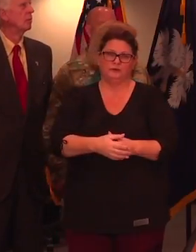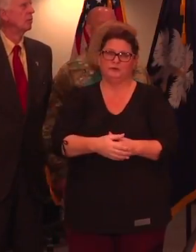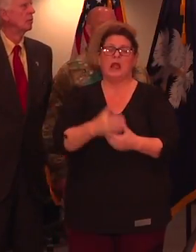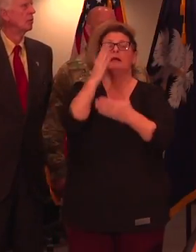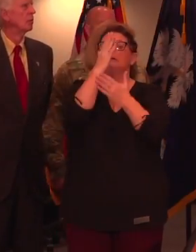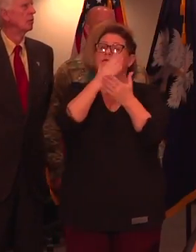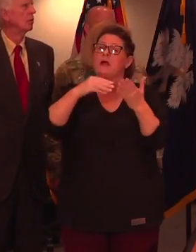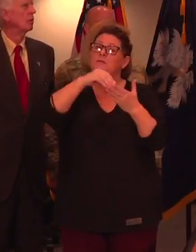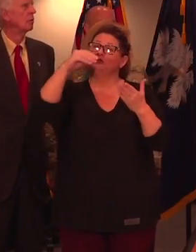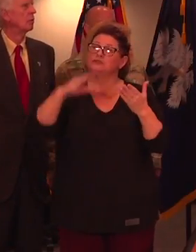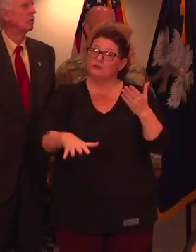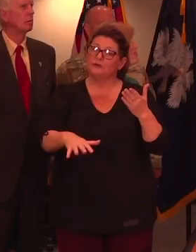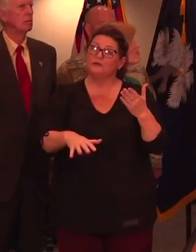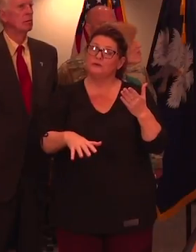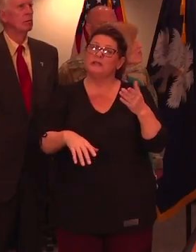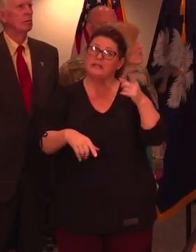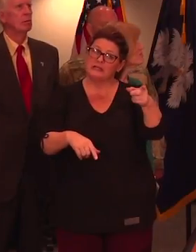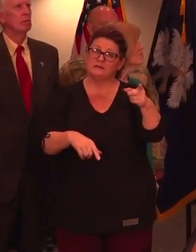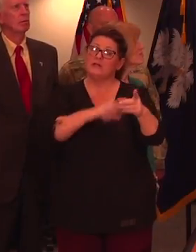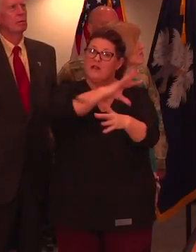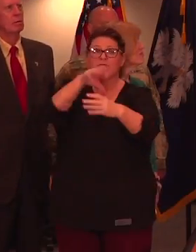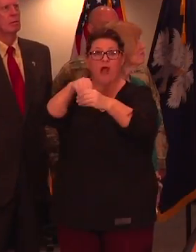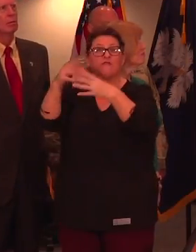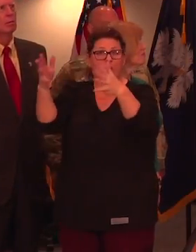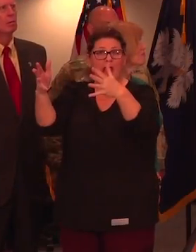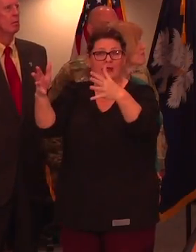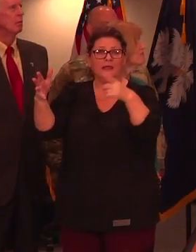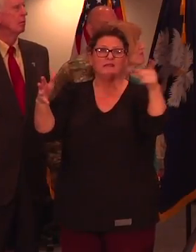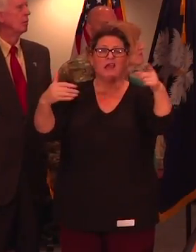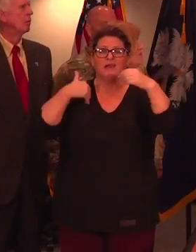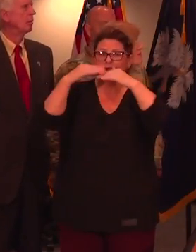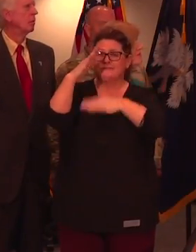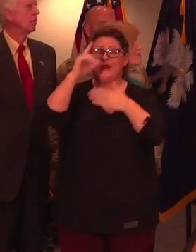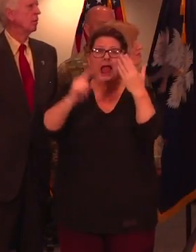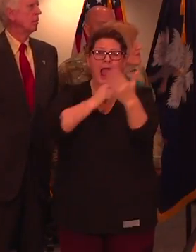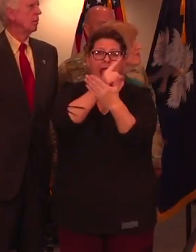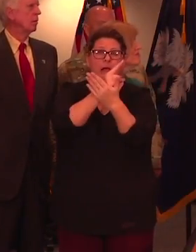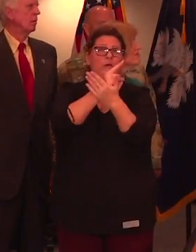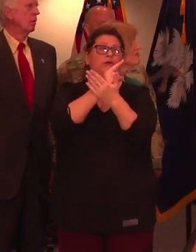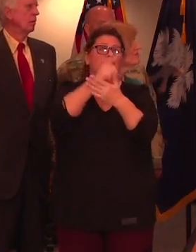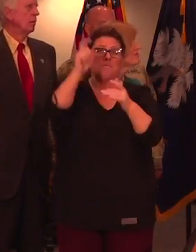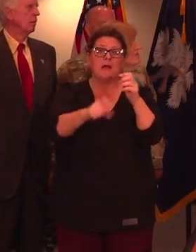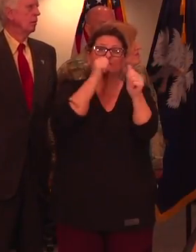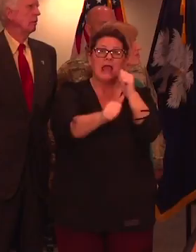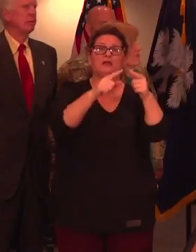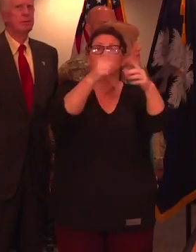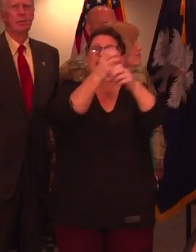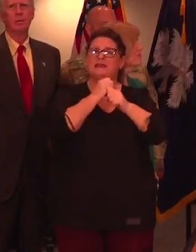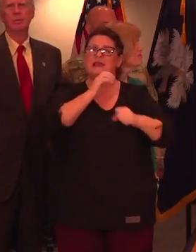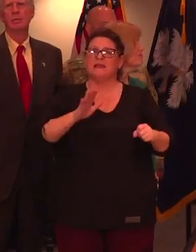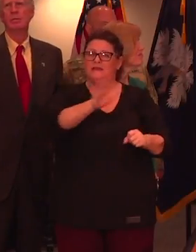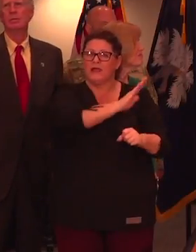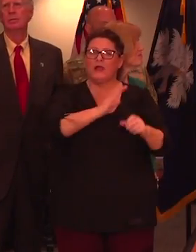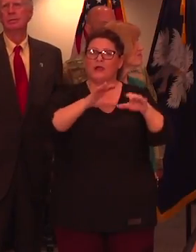are part of that, and they require a certain number of hours to accomplish their degree. And so there's a fine line